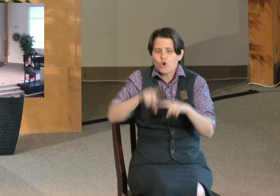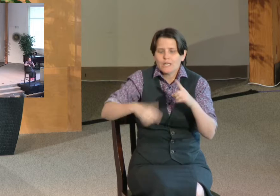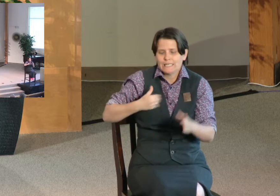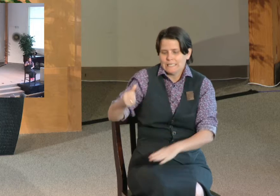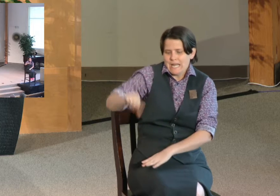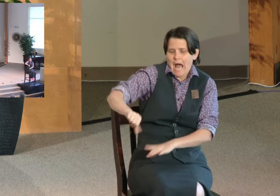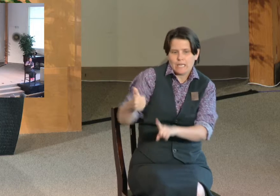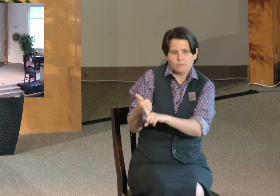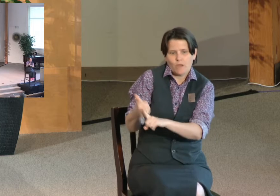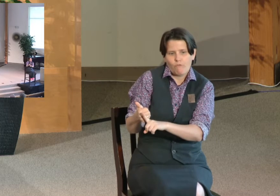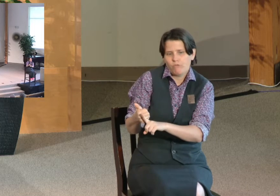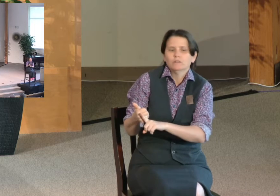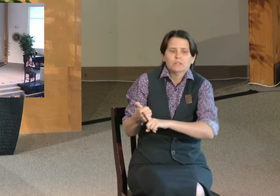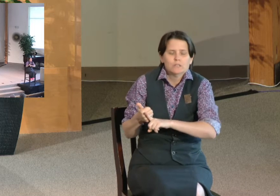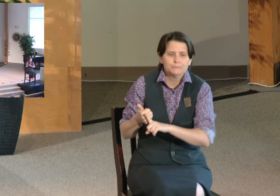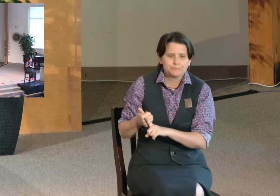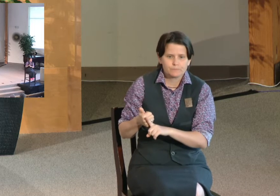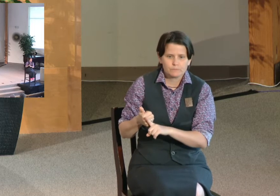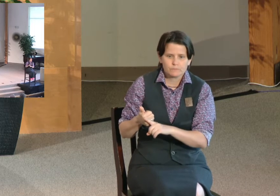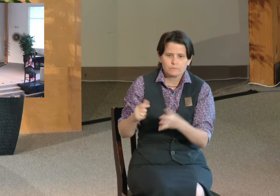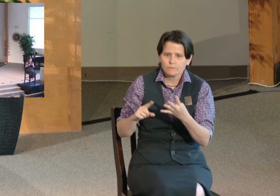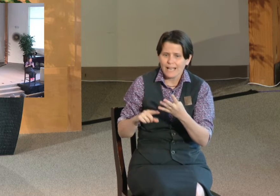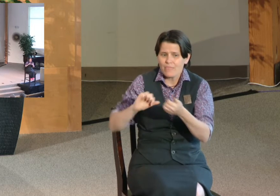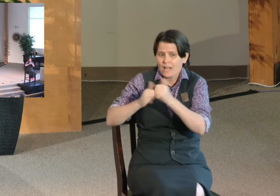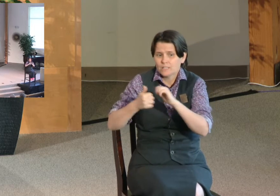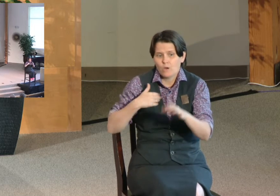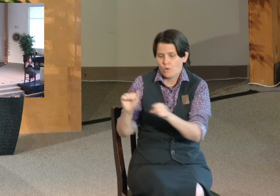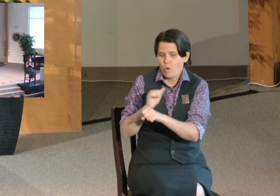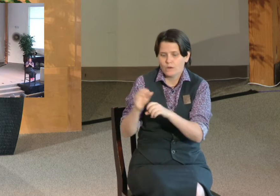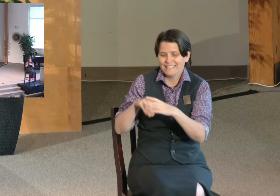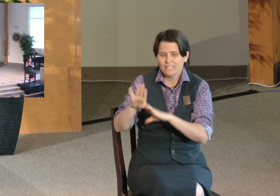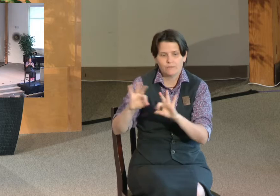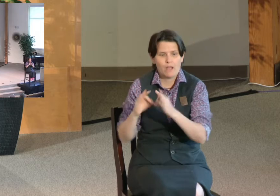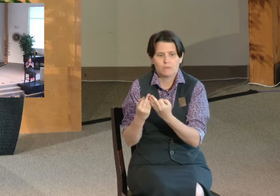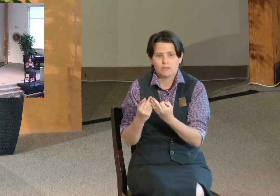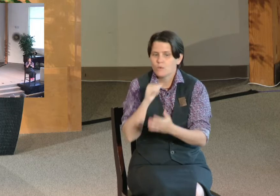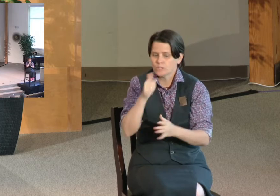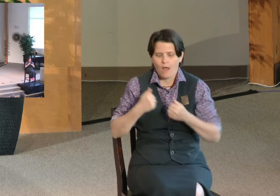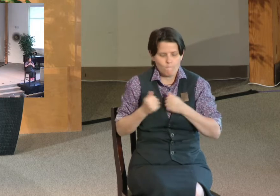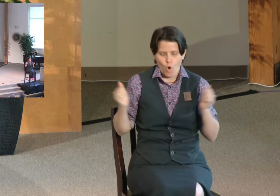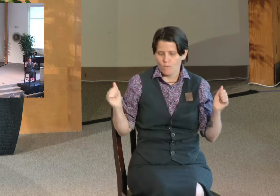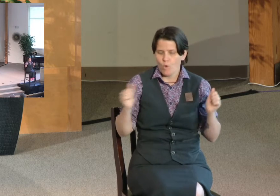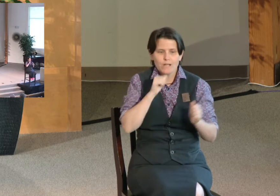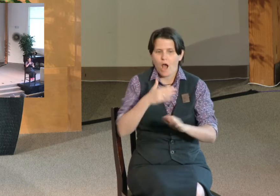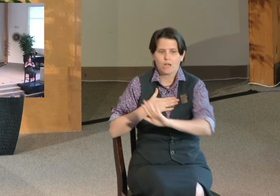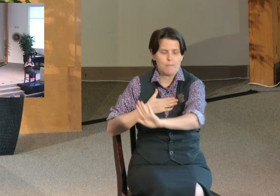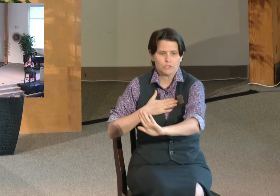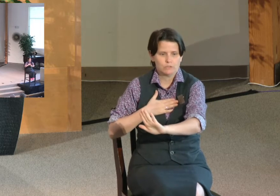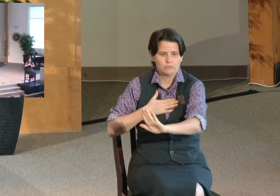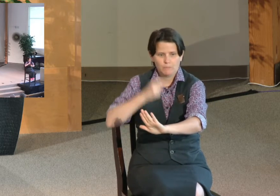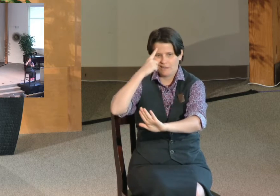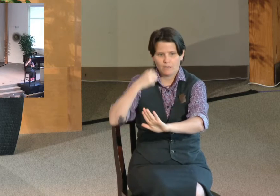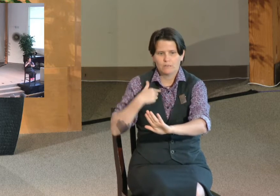family. He wasn't vulnerable or compassionate because that's against the man's code, right? And what's